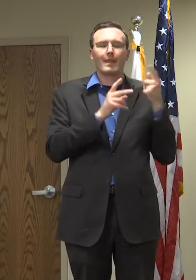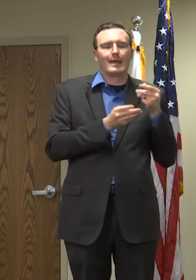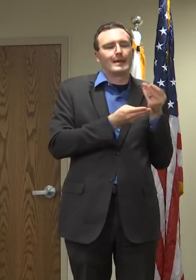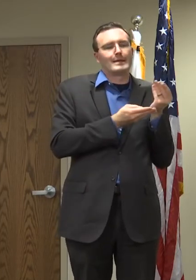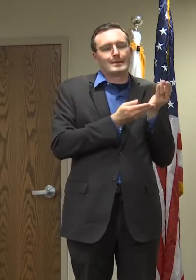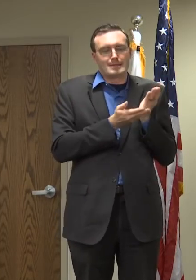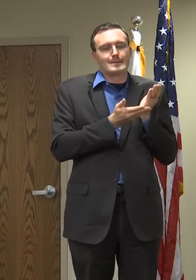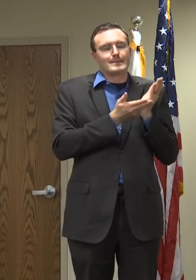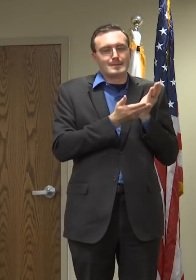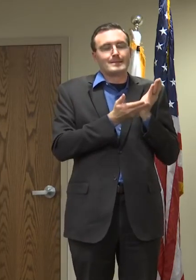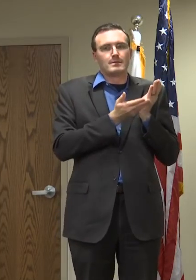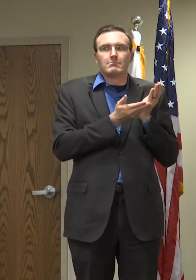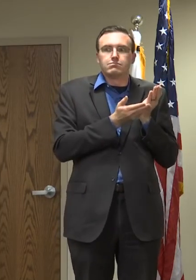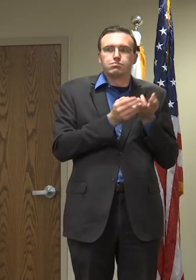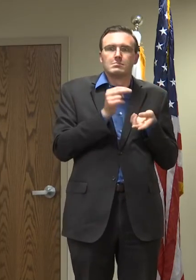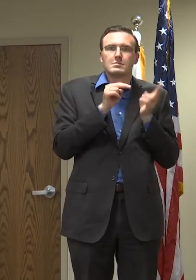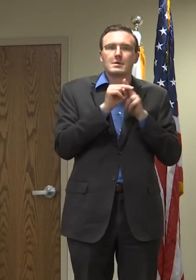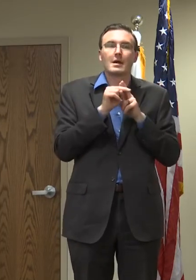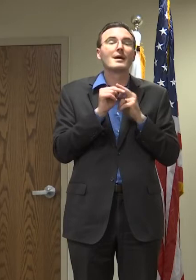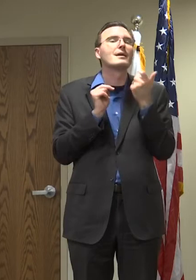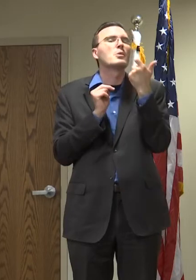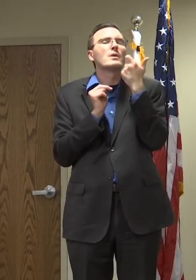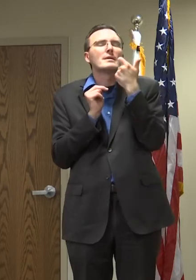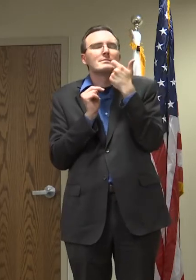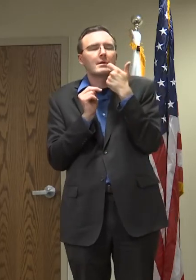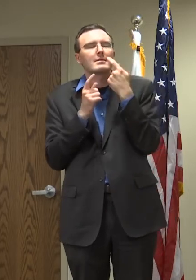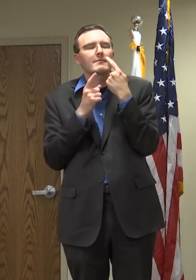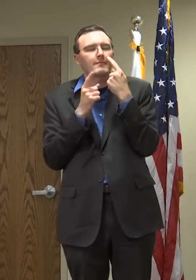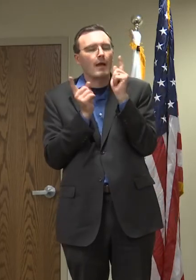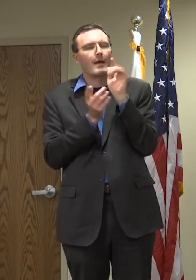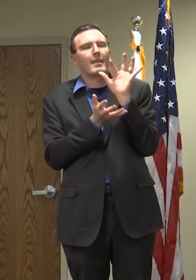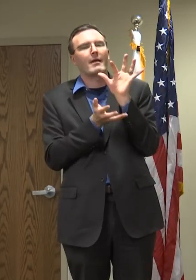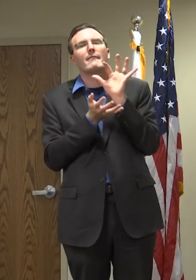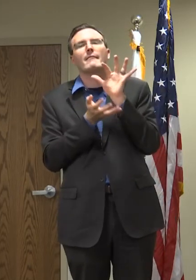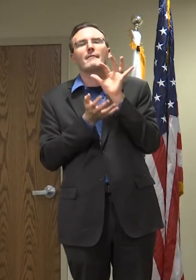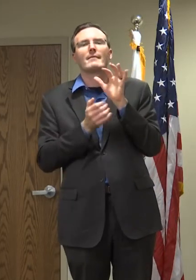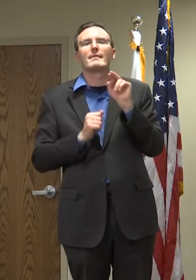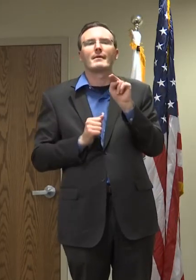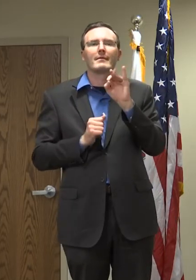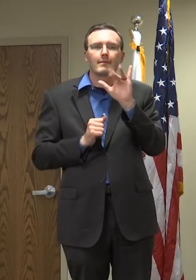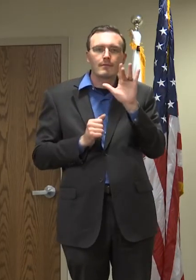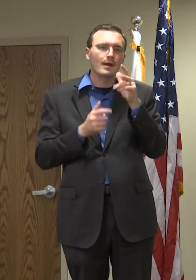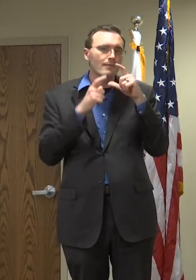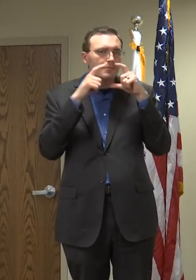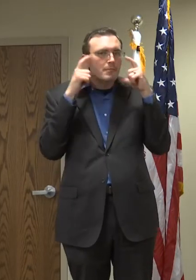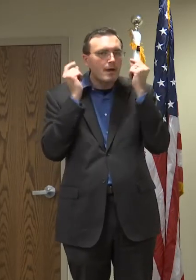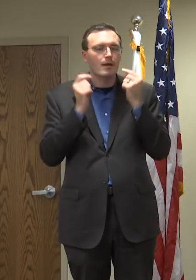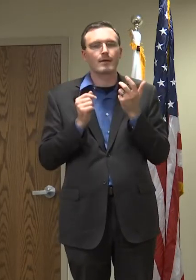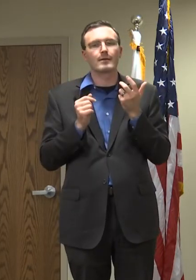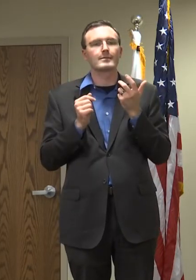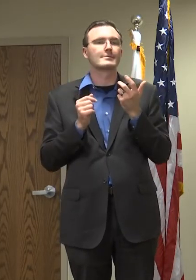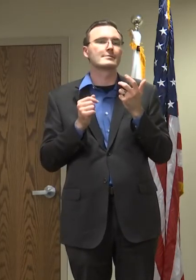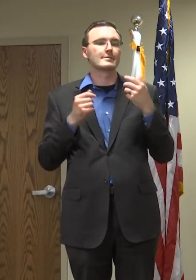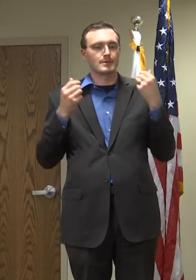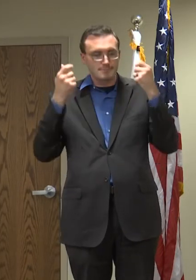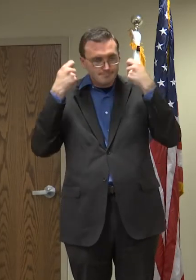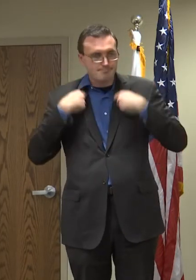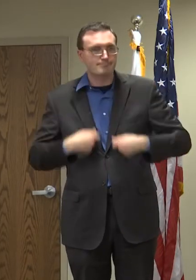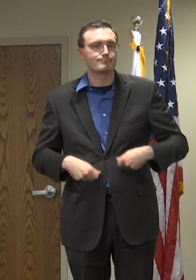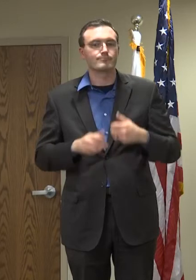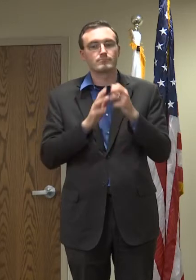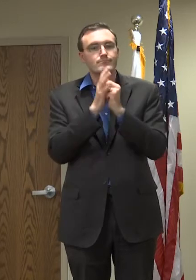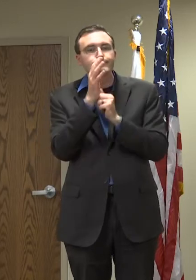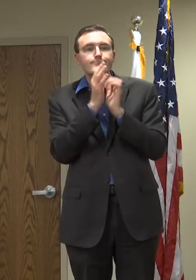of, N95 masks, gowns, gloves, hand sanitizer, all of those items become in